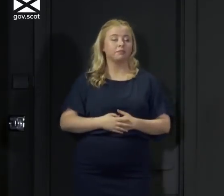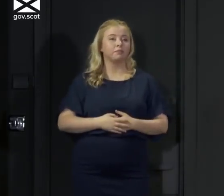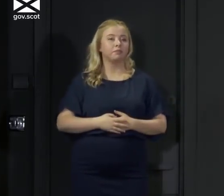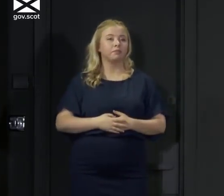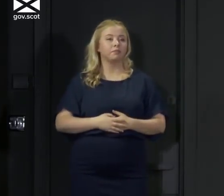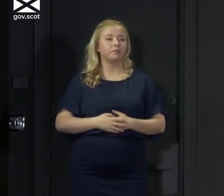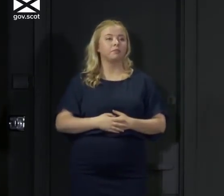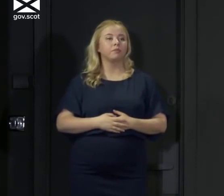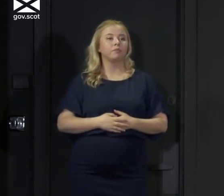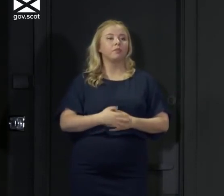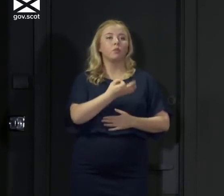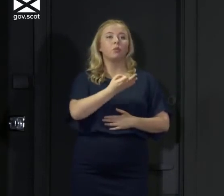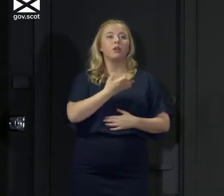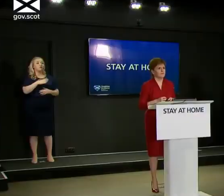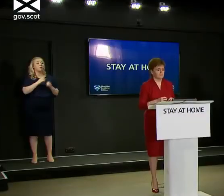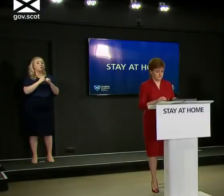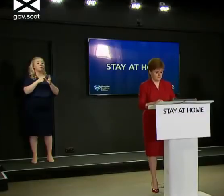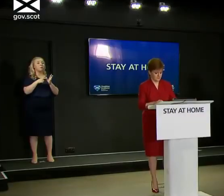Brian Rutherford from Bower.